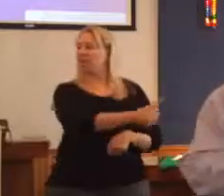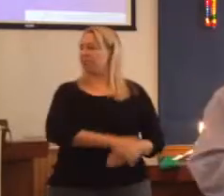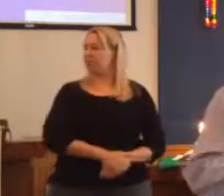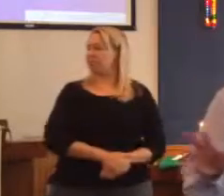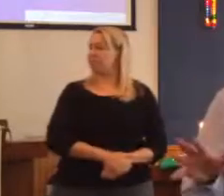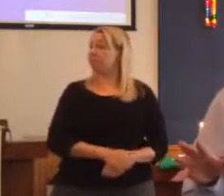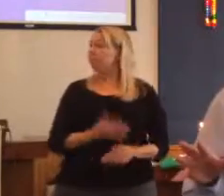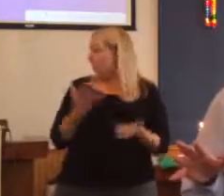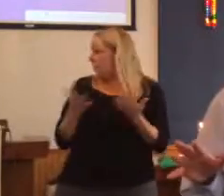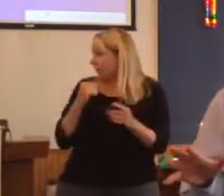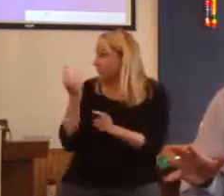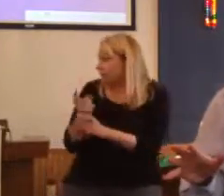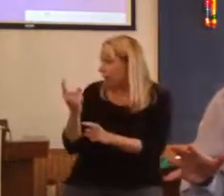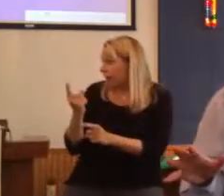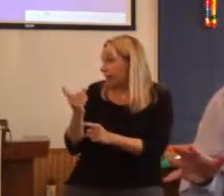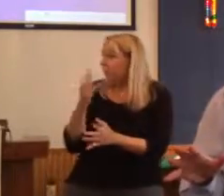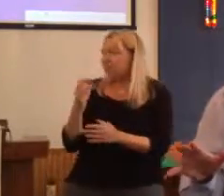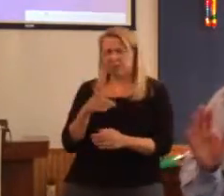It may be so,